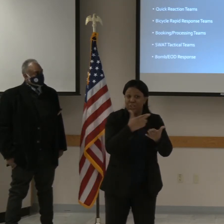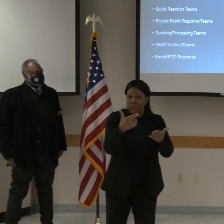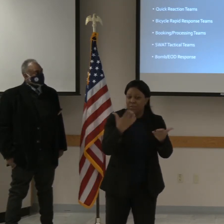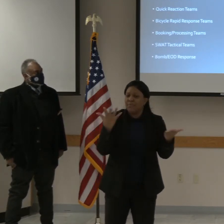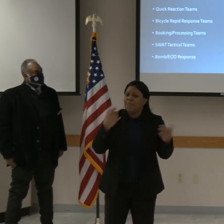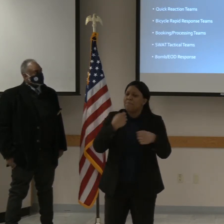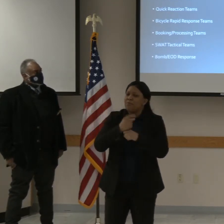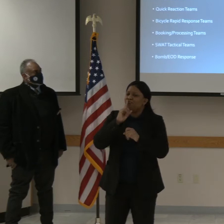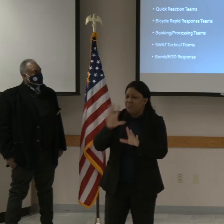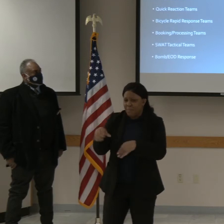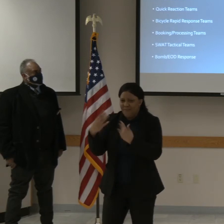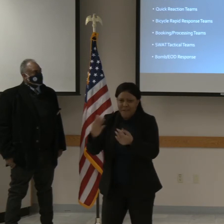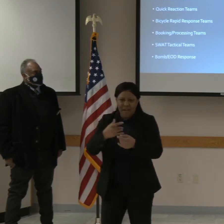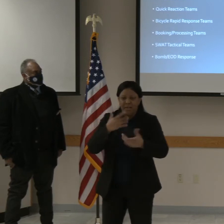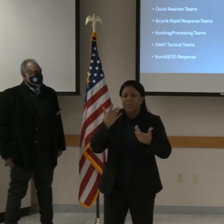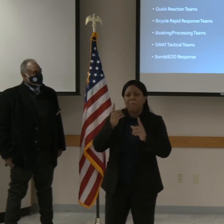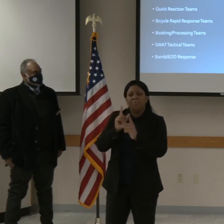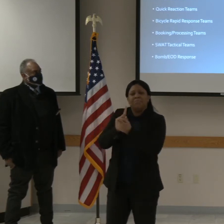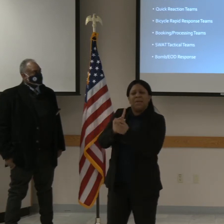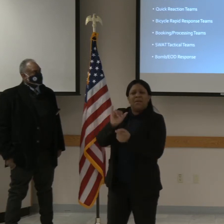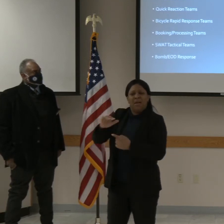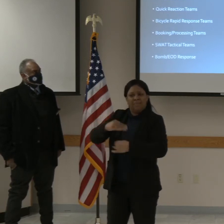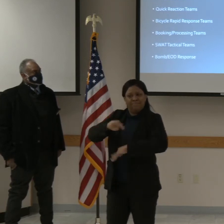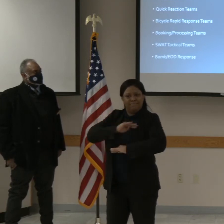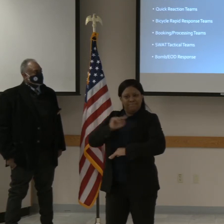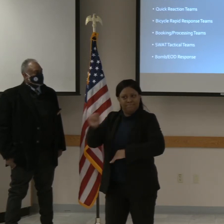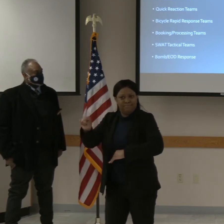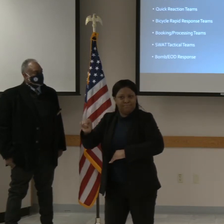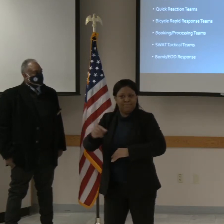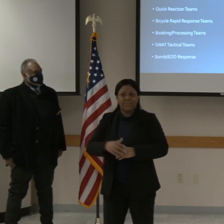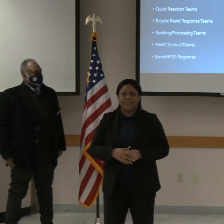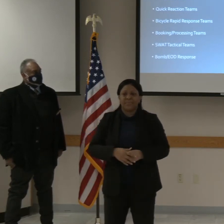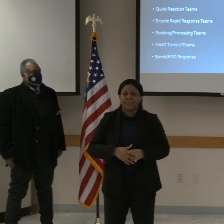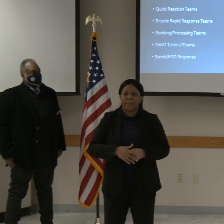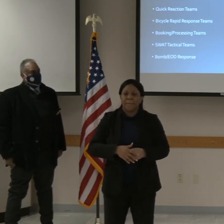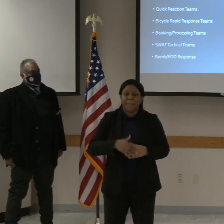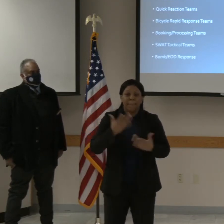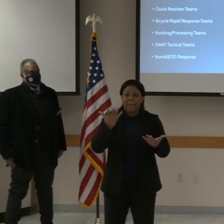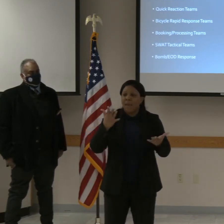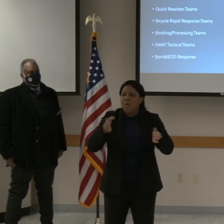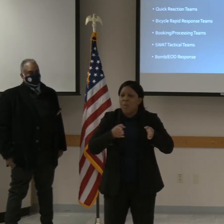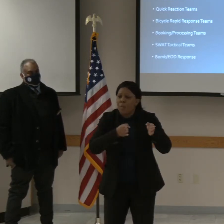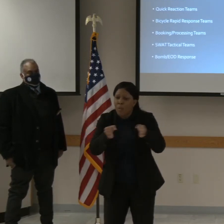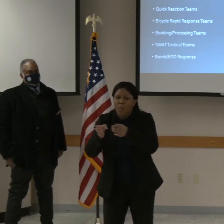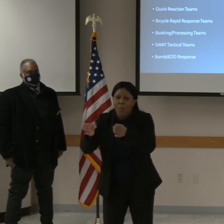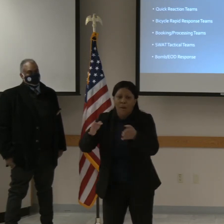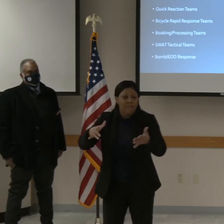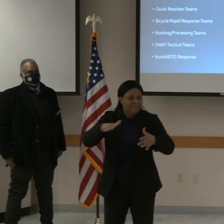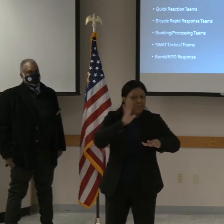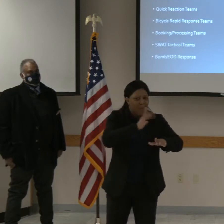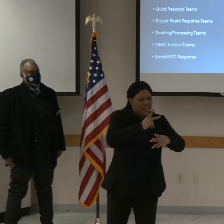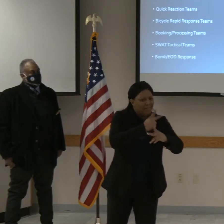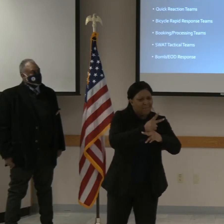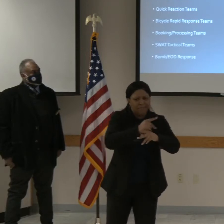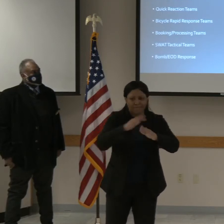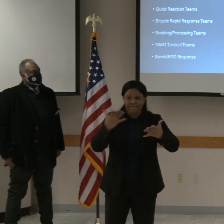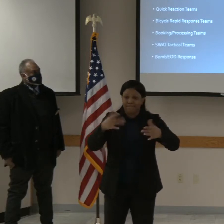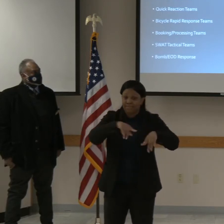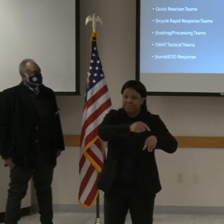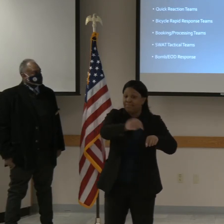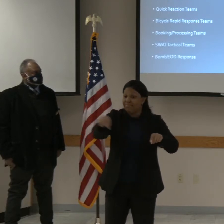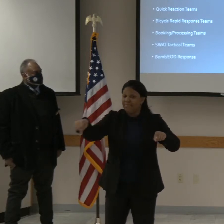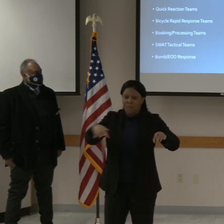than a mobile field force can afford to respond to, bicycle rapid response teams for the same reason, booking and